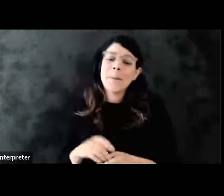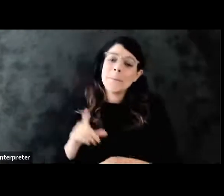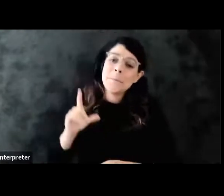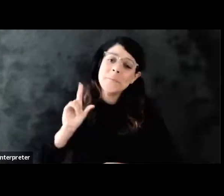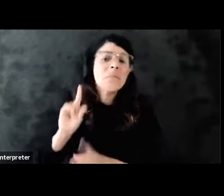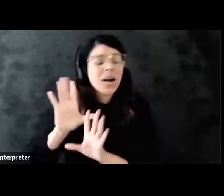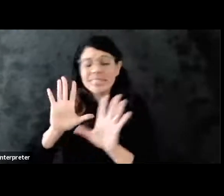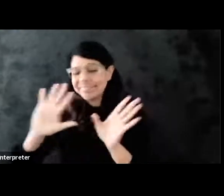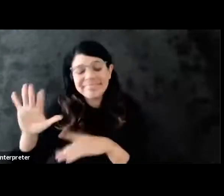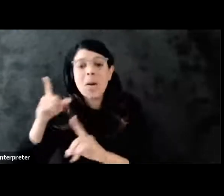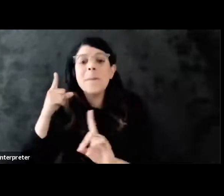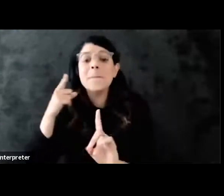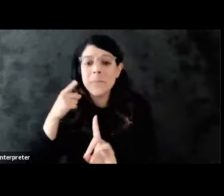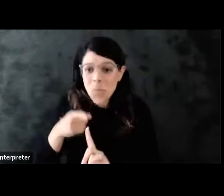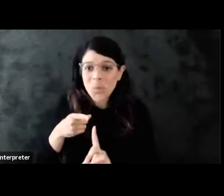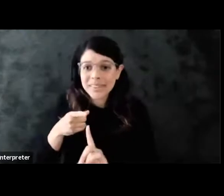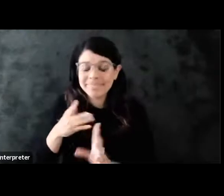is that